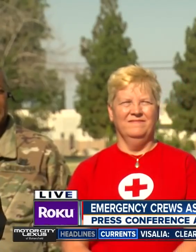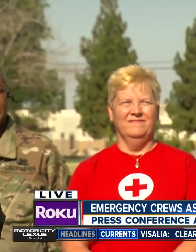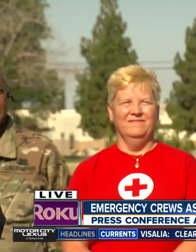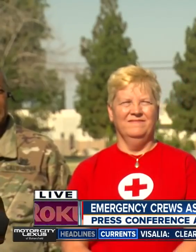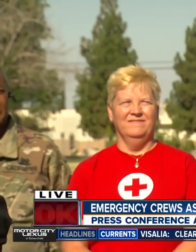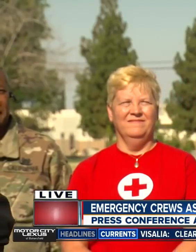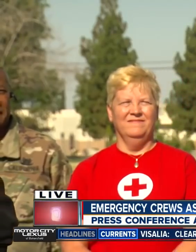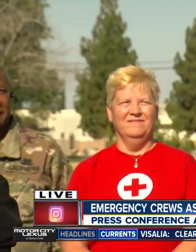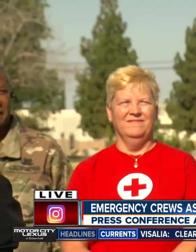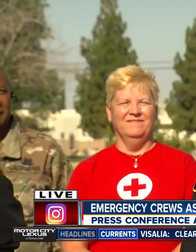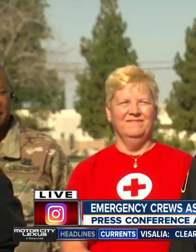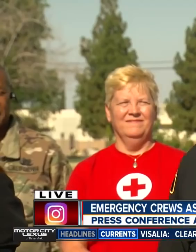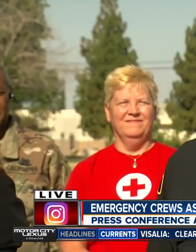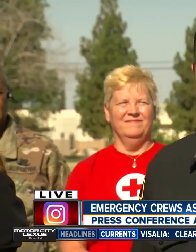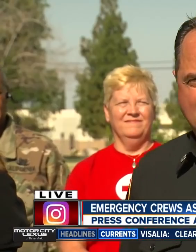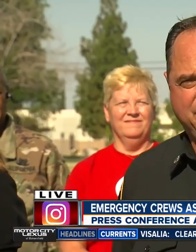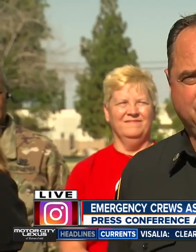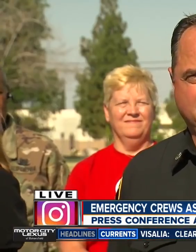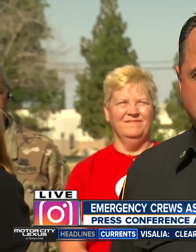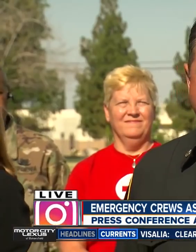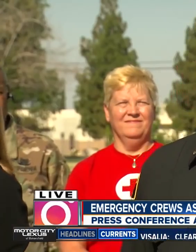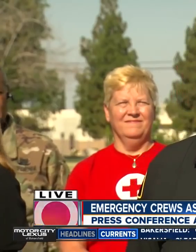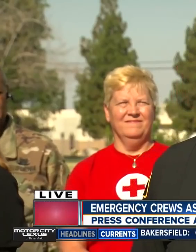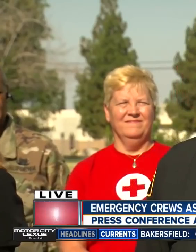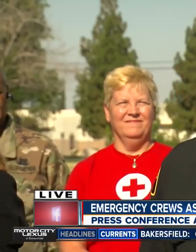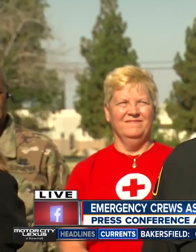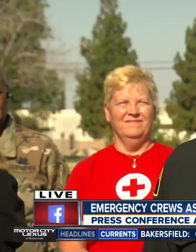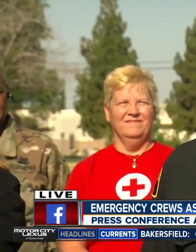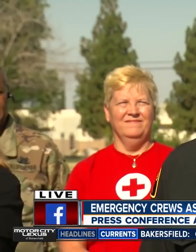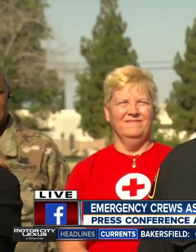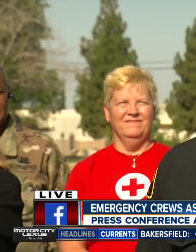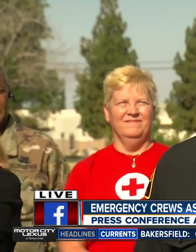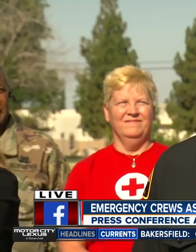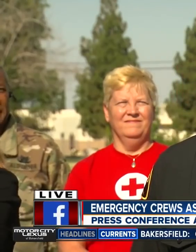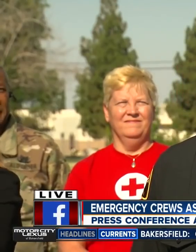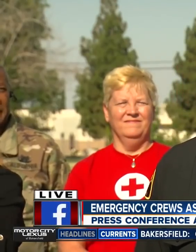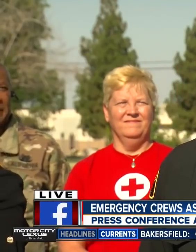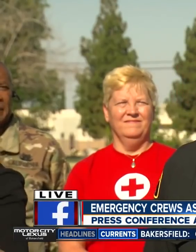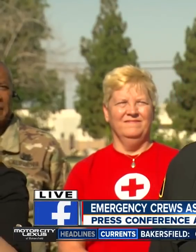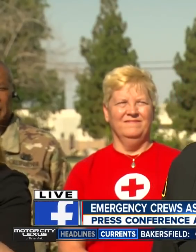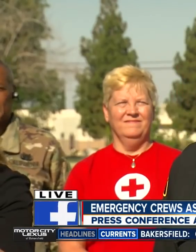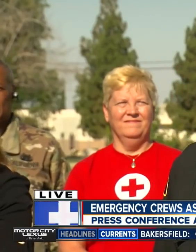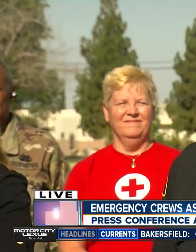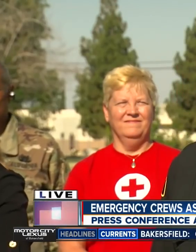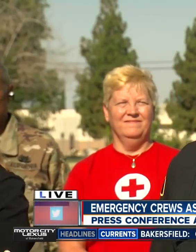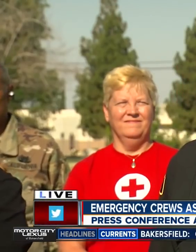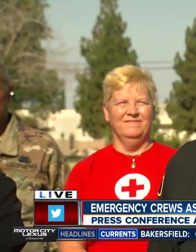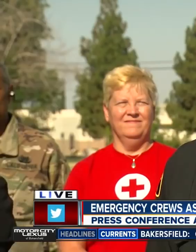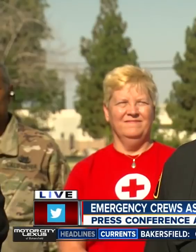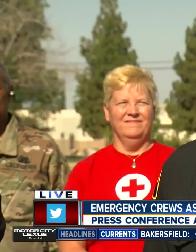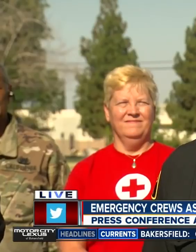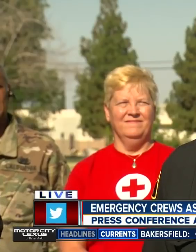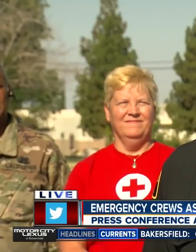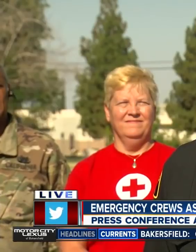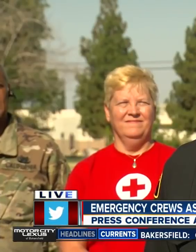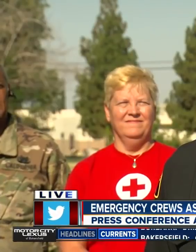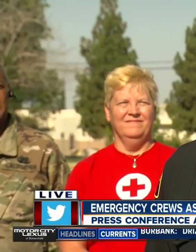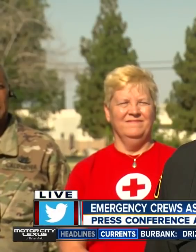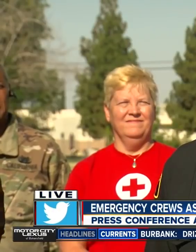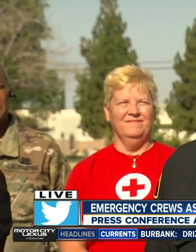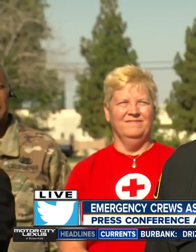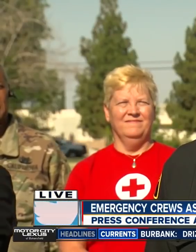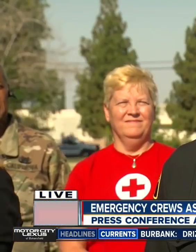it's, you know, lower. And with that, there could be more damage just because structures are weakened. And so we just need to be vigilant.